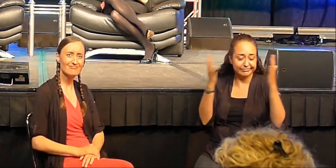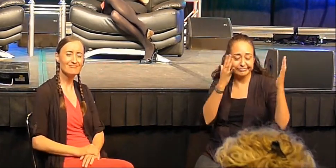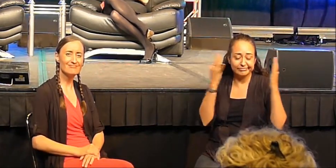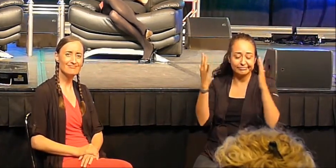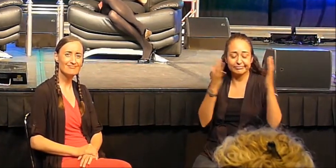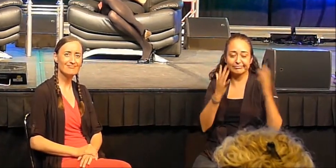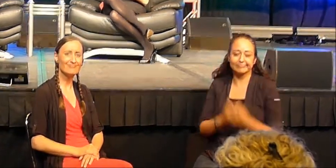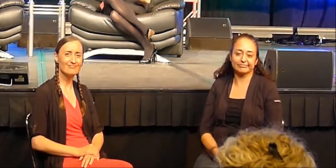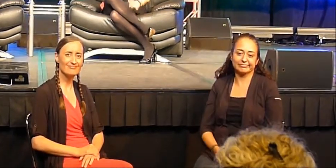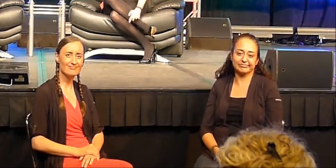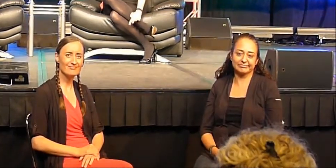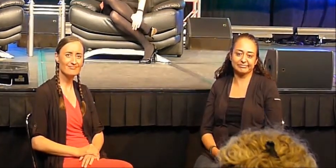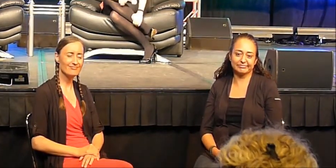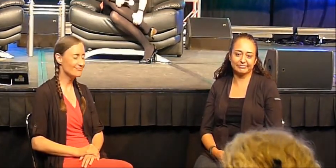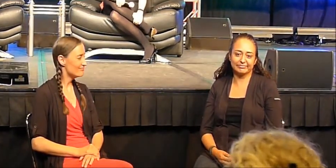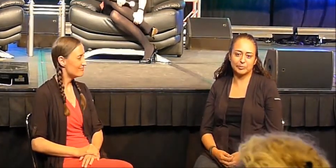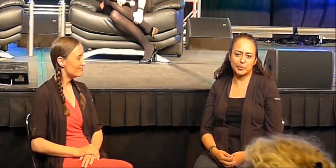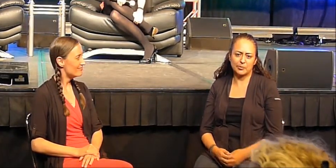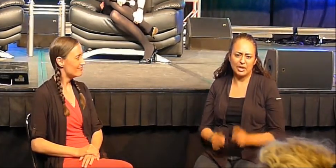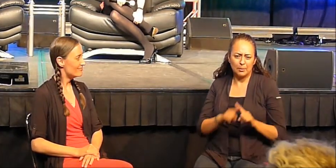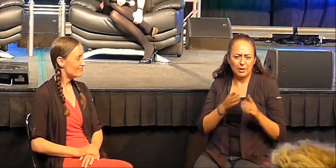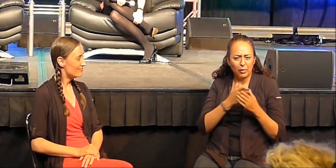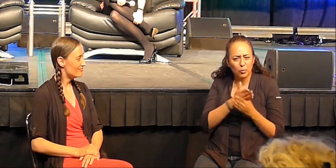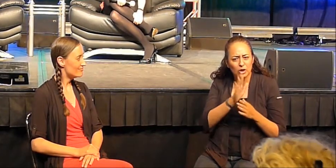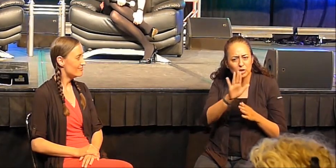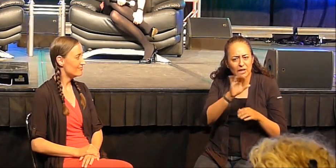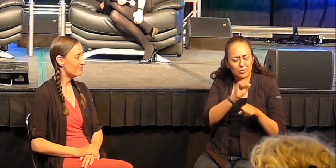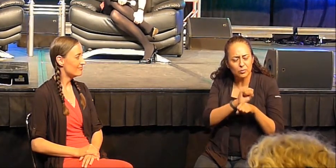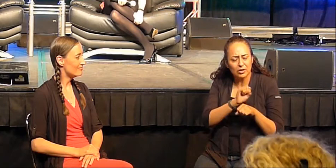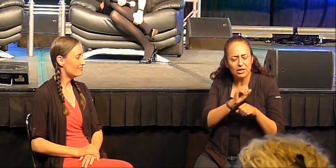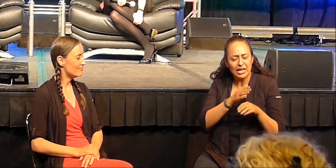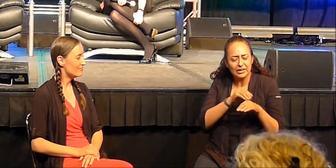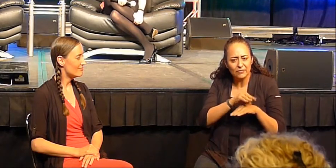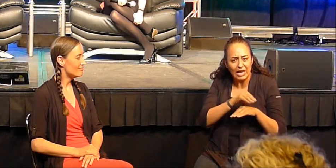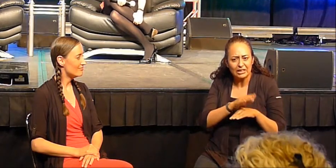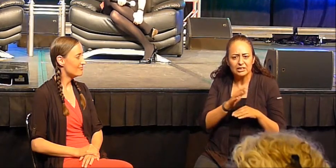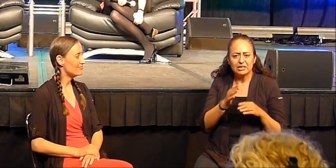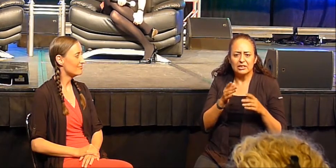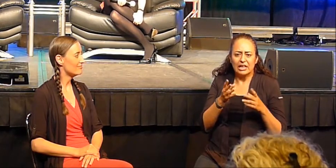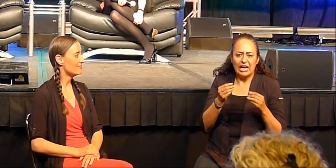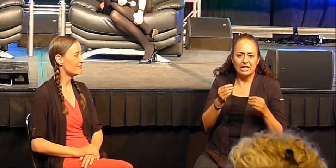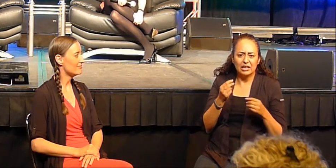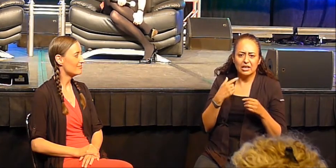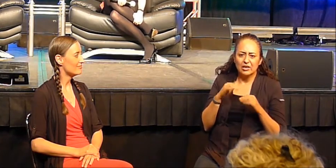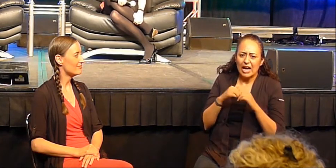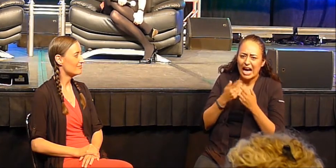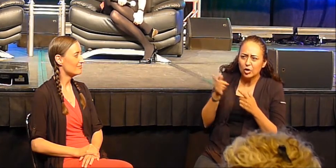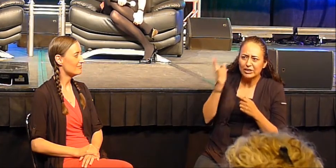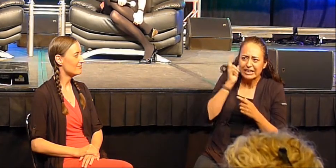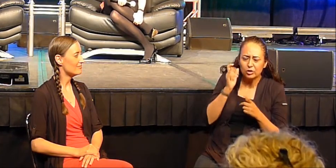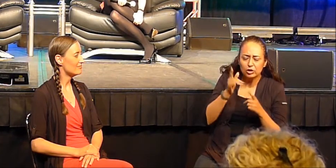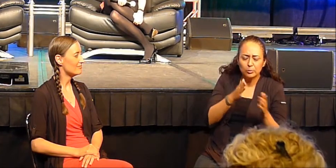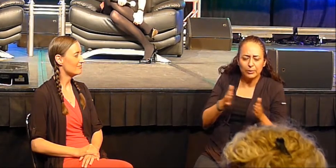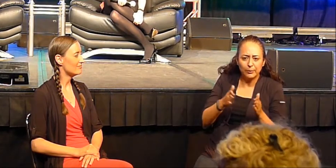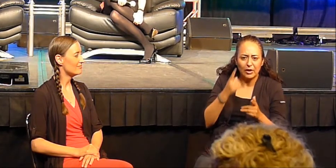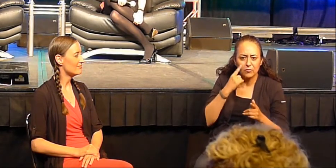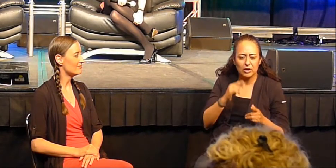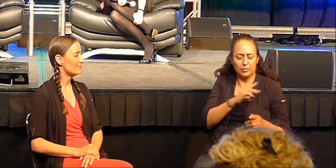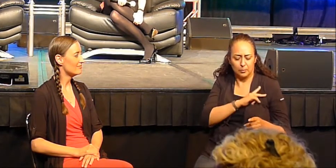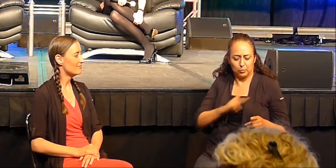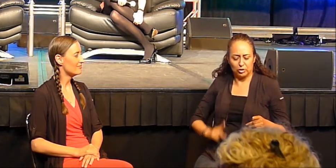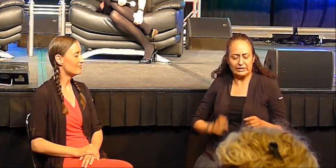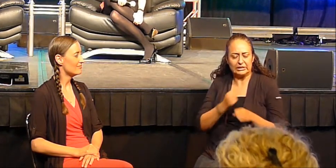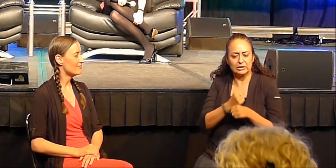But it's through your advice and through your book and hearing even just the preparation for Princess Bride. But on that note, you recently got to work on a project with